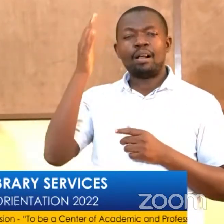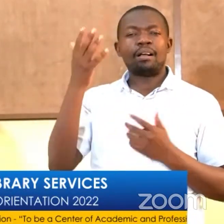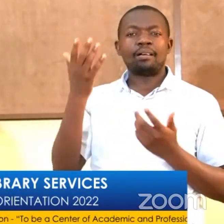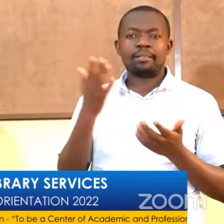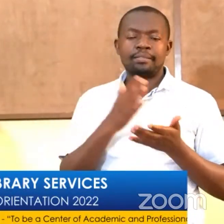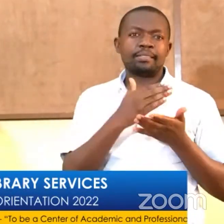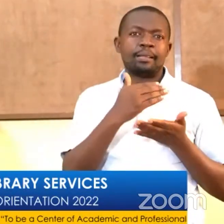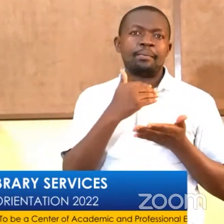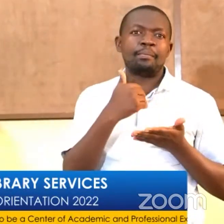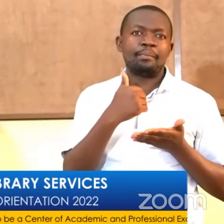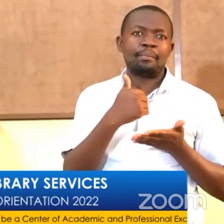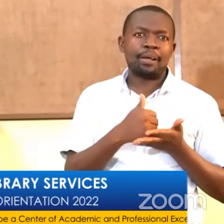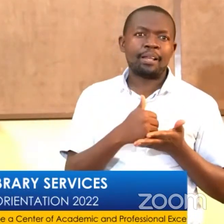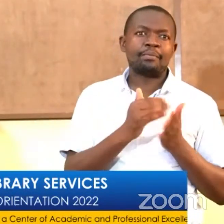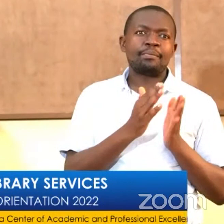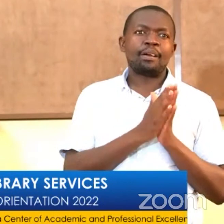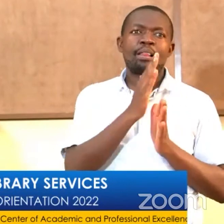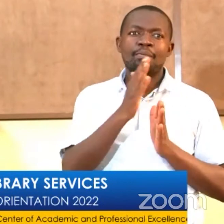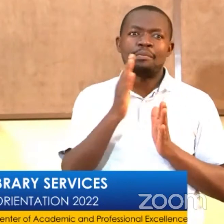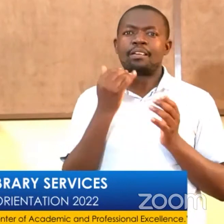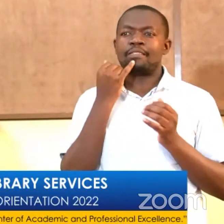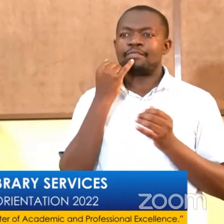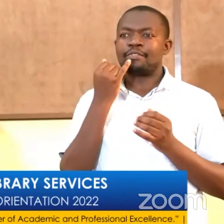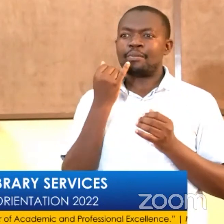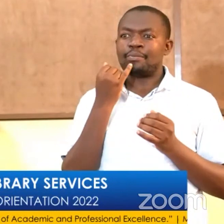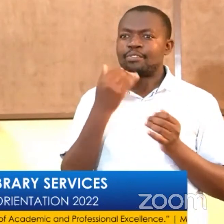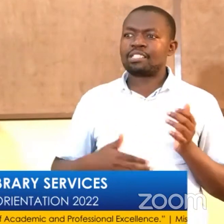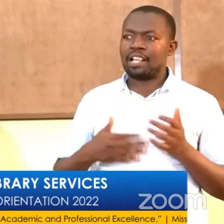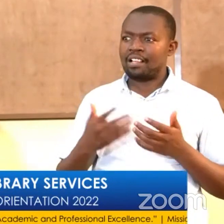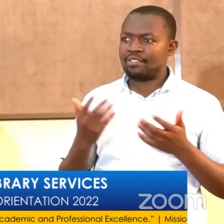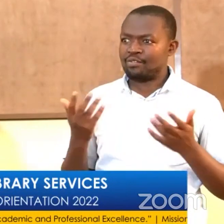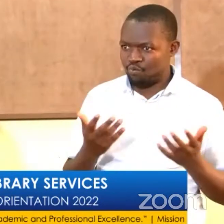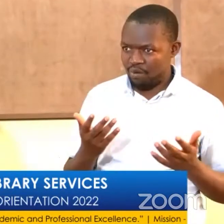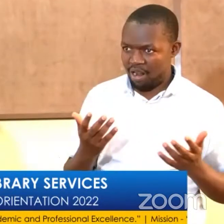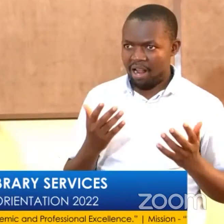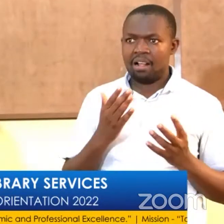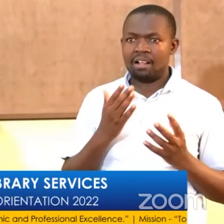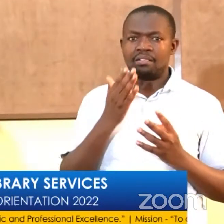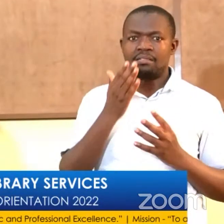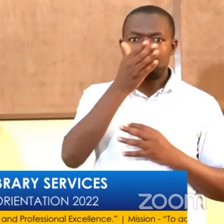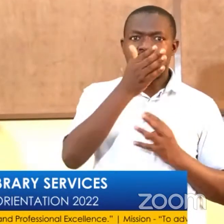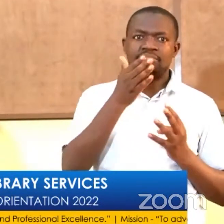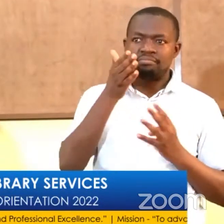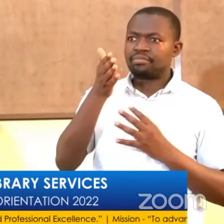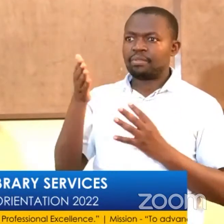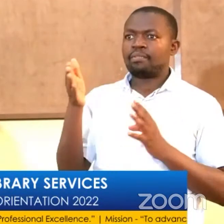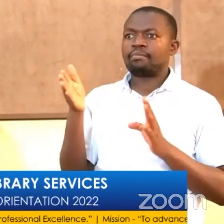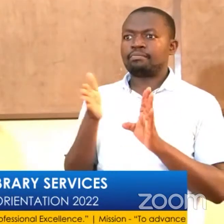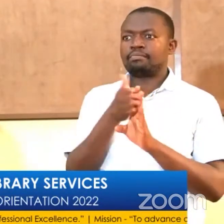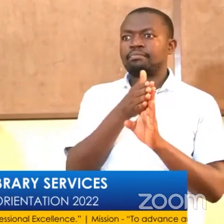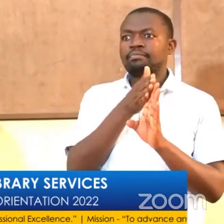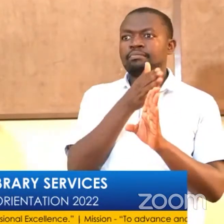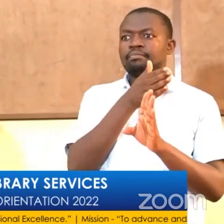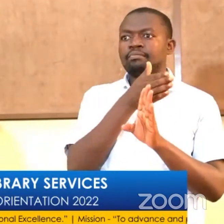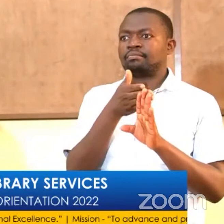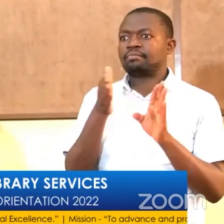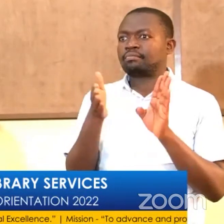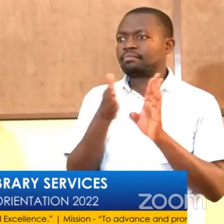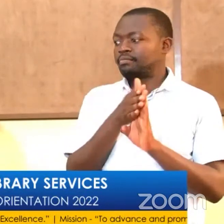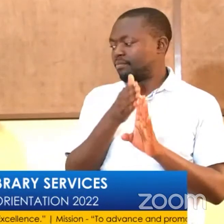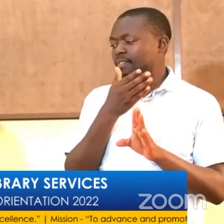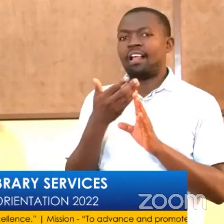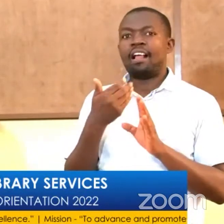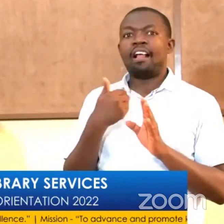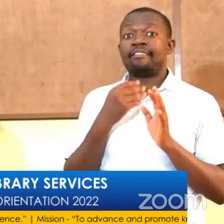department for library and information science is, and then you go there for further guidance. There is a coordinator there.